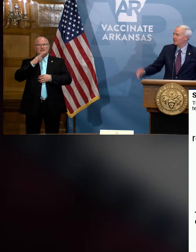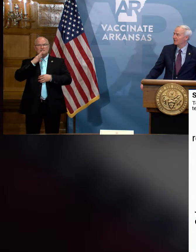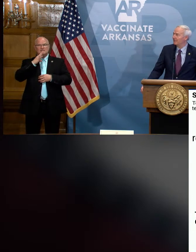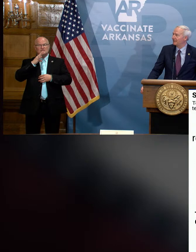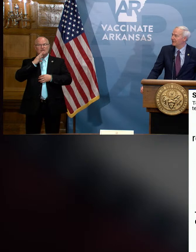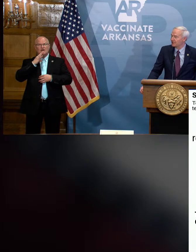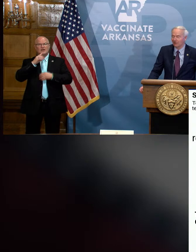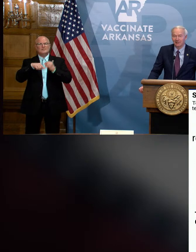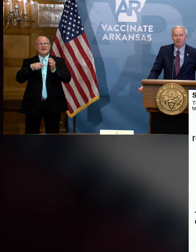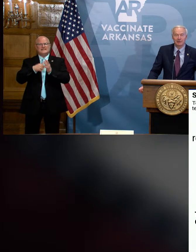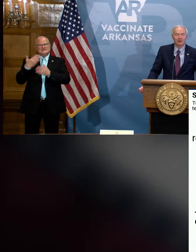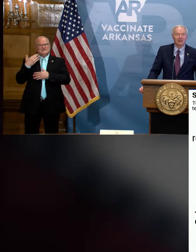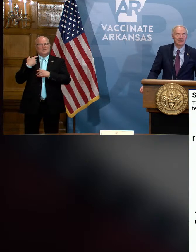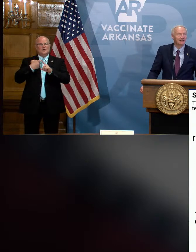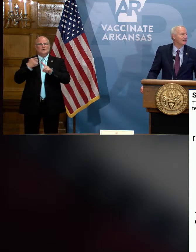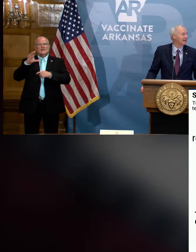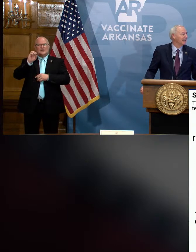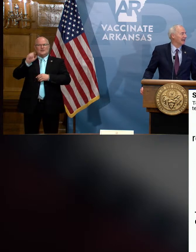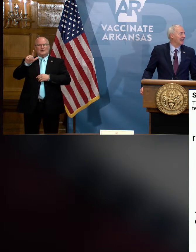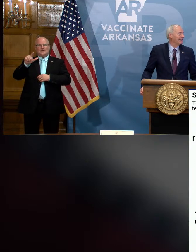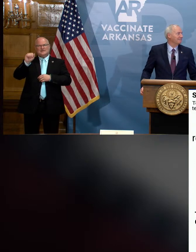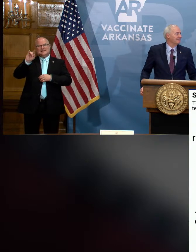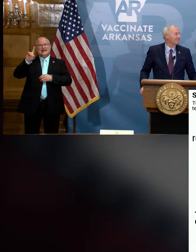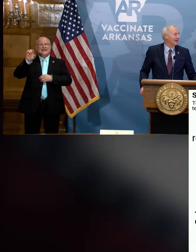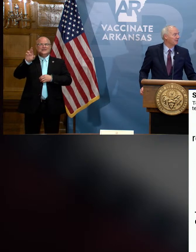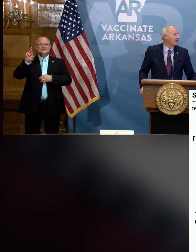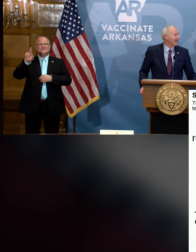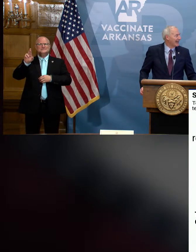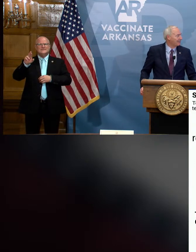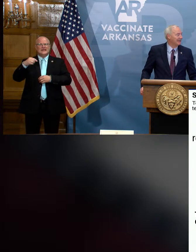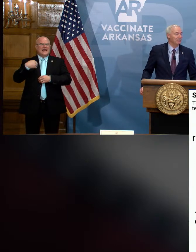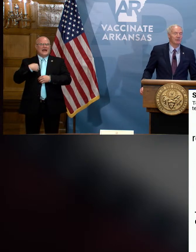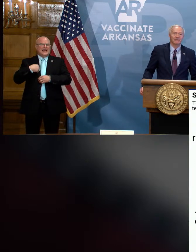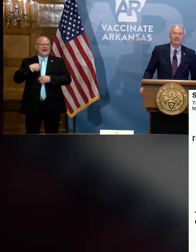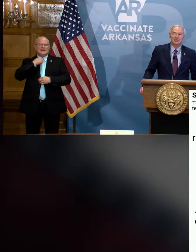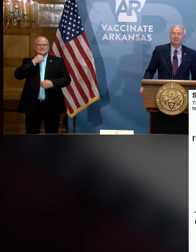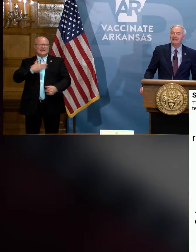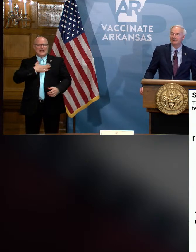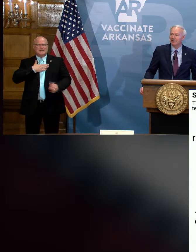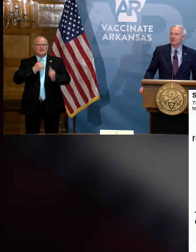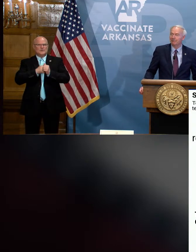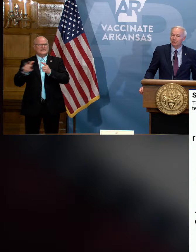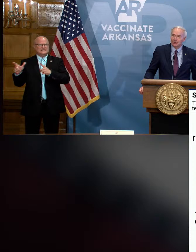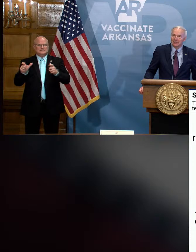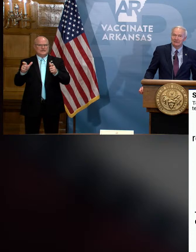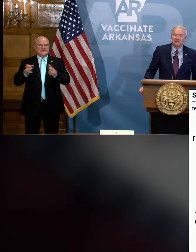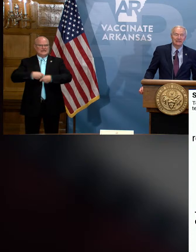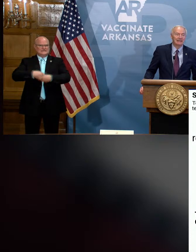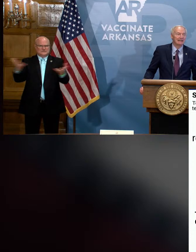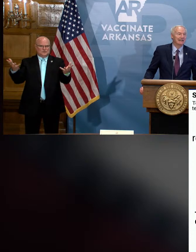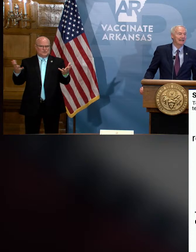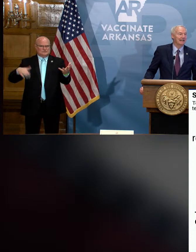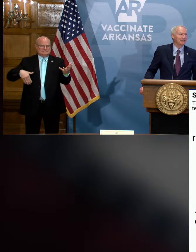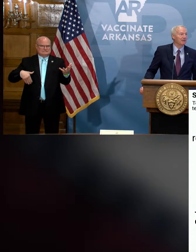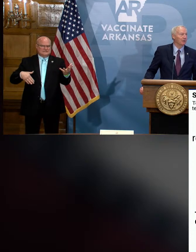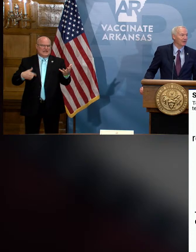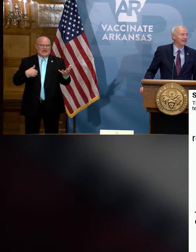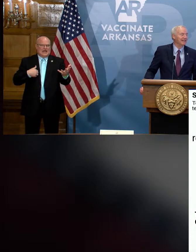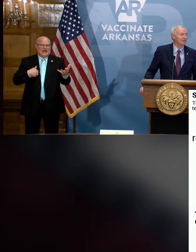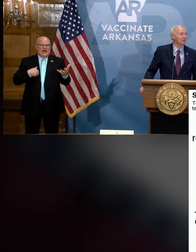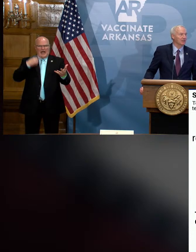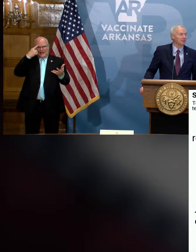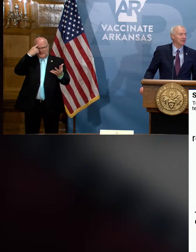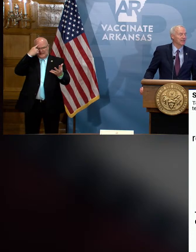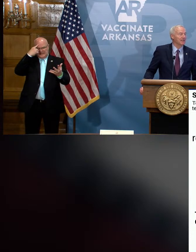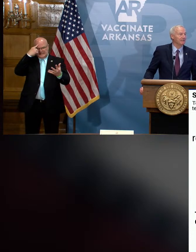We spoke about this earlier with Colonel Ader, and I'm not happy with the speed of distribution, and I think we're